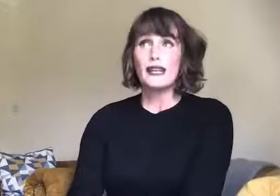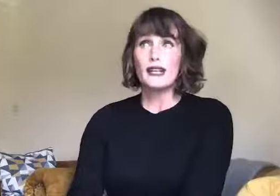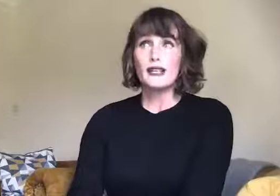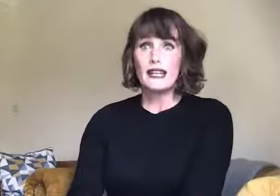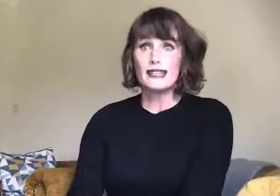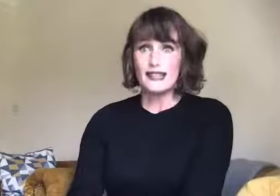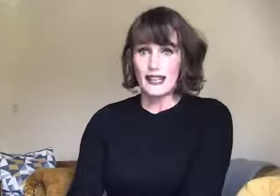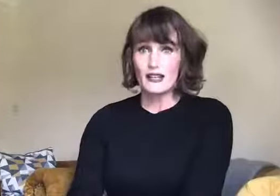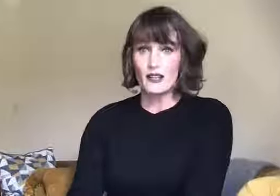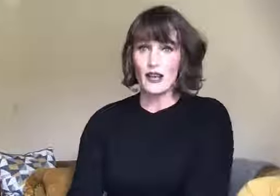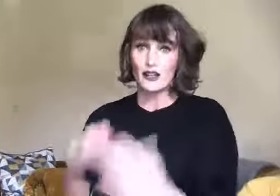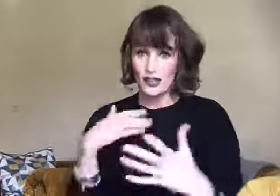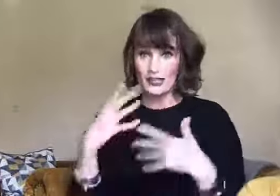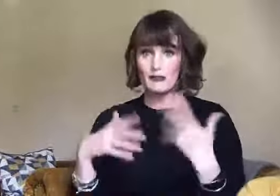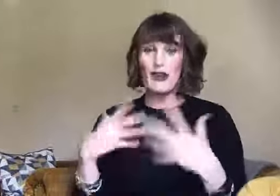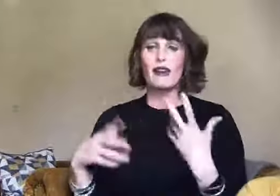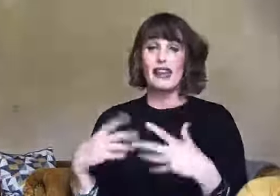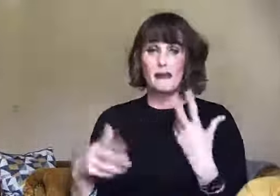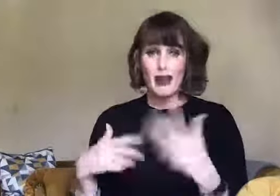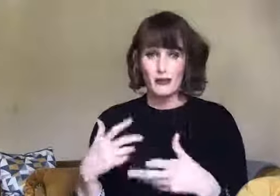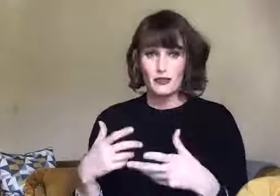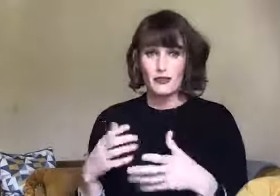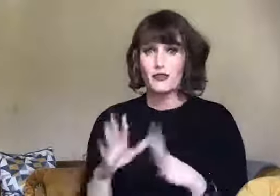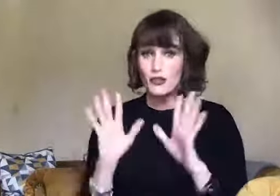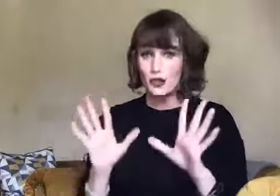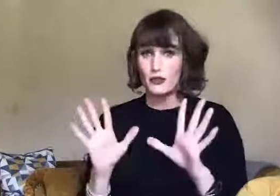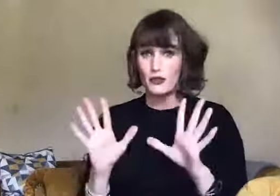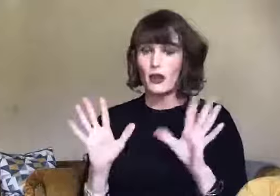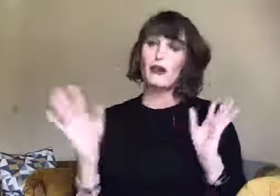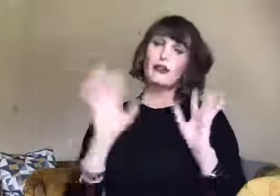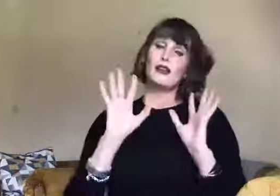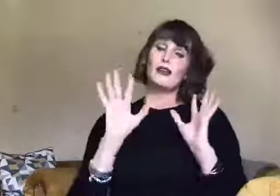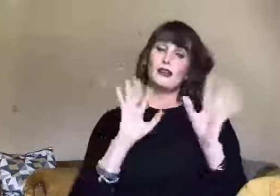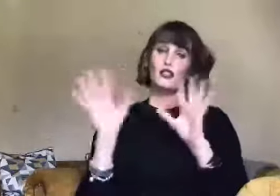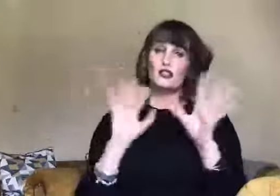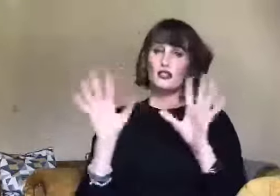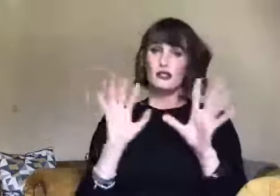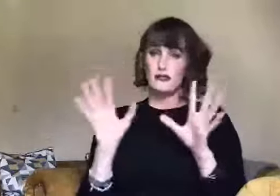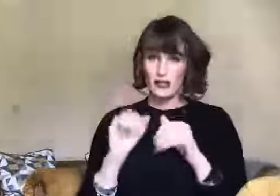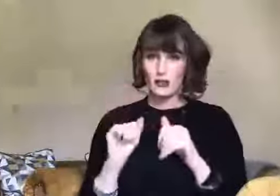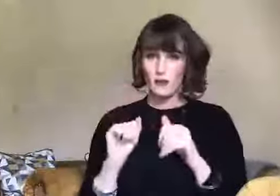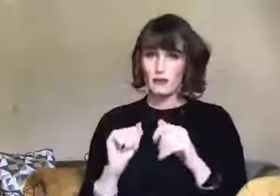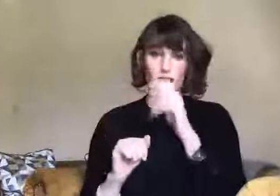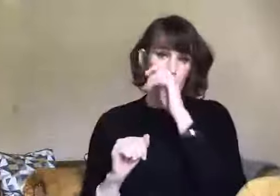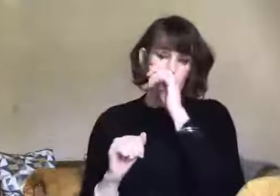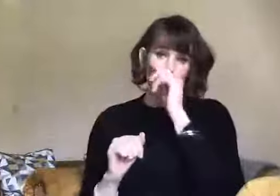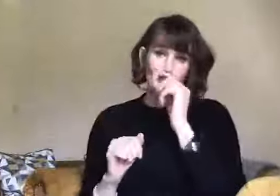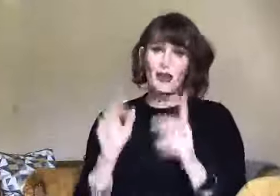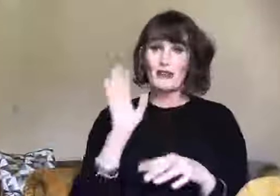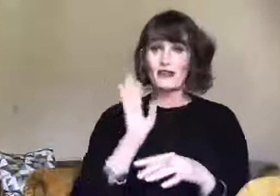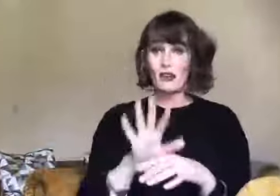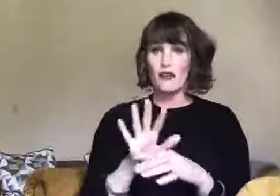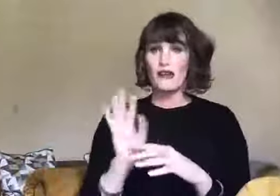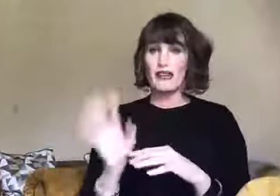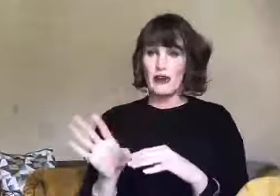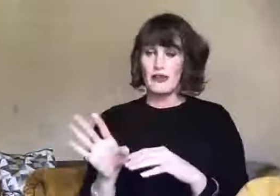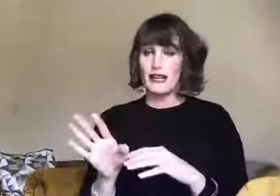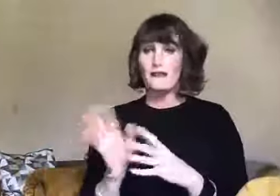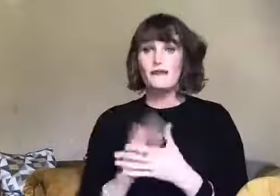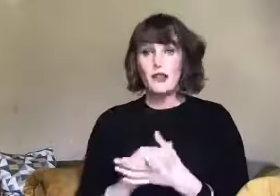we need to then actually spell our name out. So I'm going to just give an example. So we have Zara and Emily, and